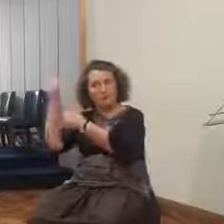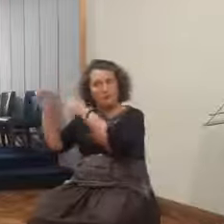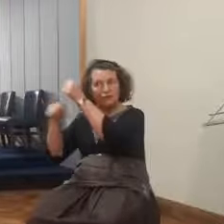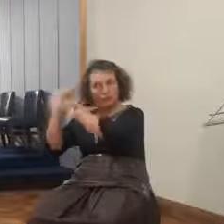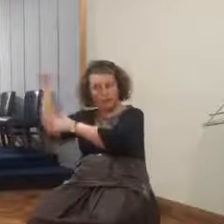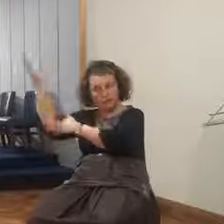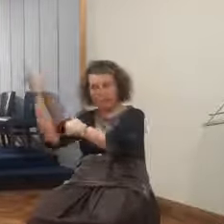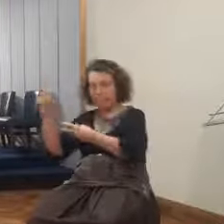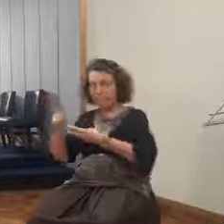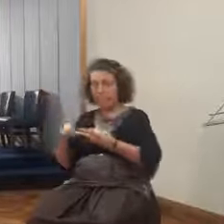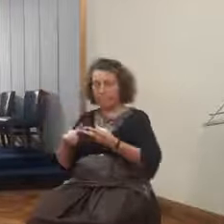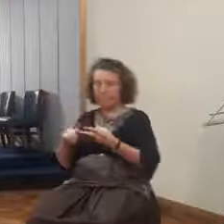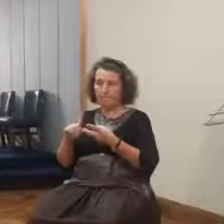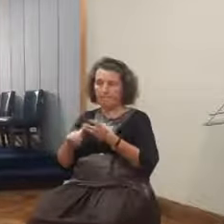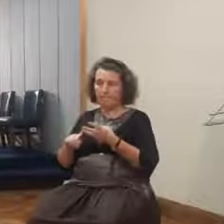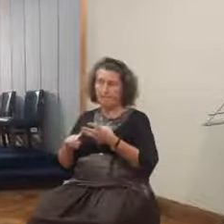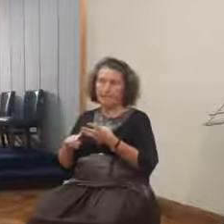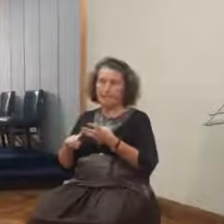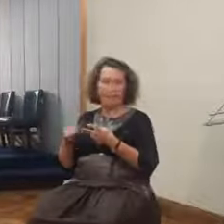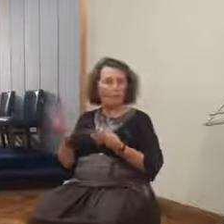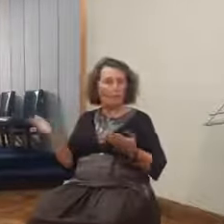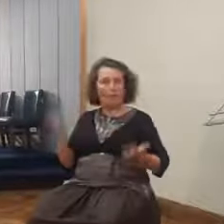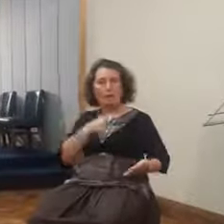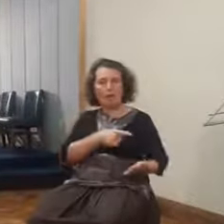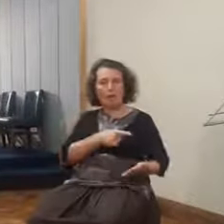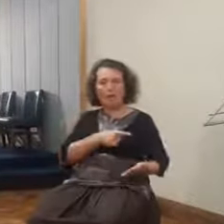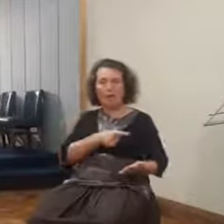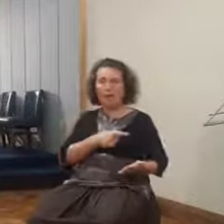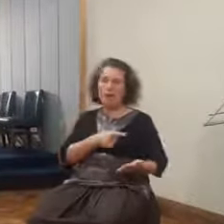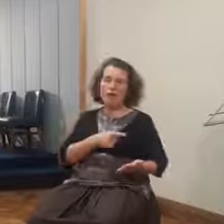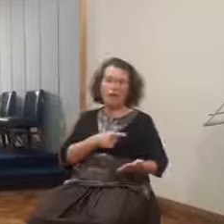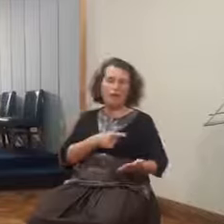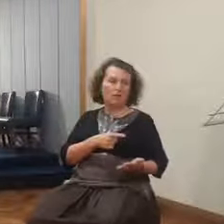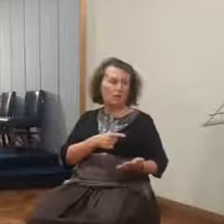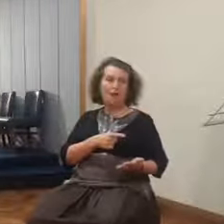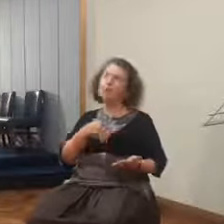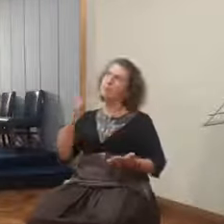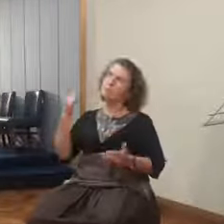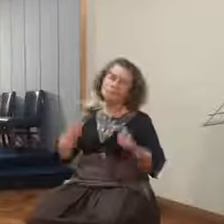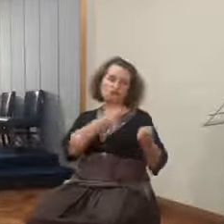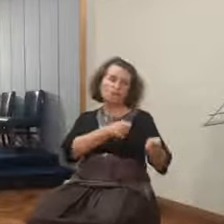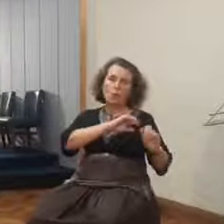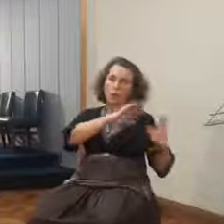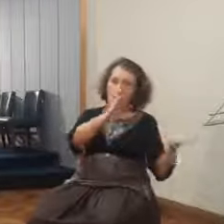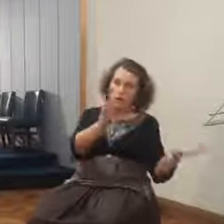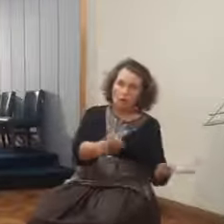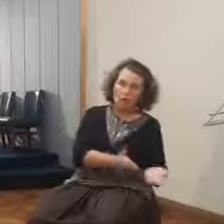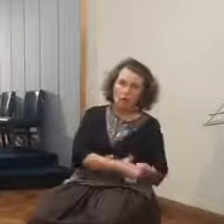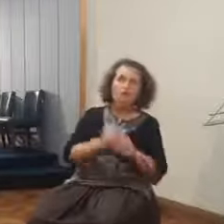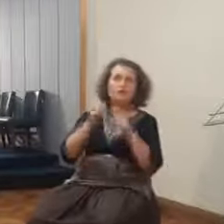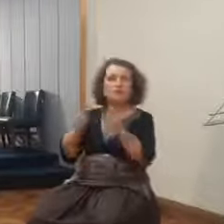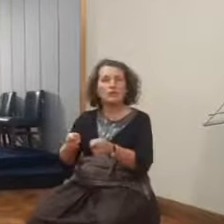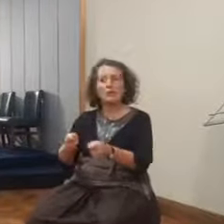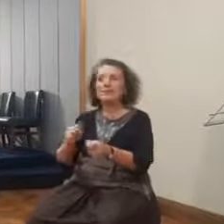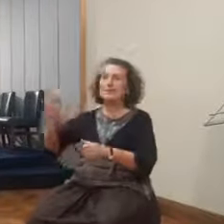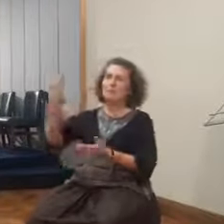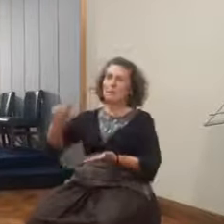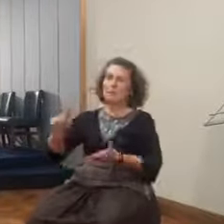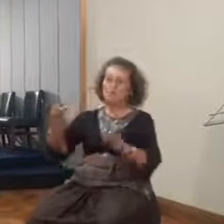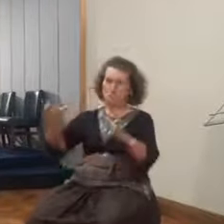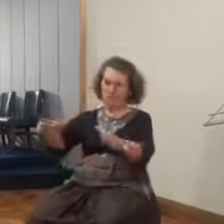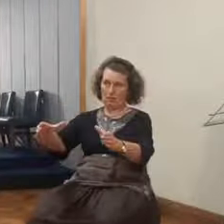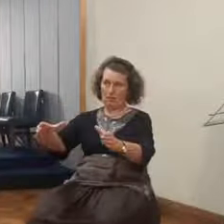with mankind, contrasting his dealing with his own people. It moves to a mighty encouragement of promise.